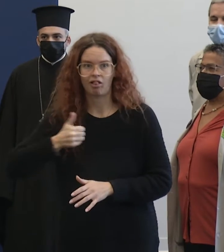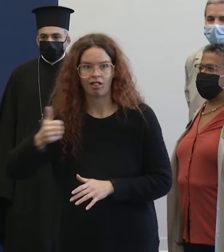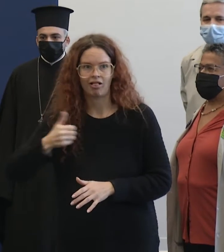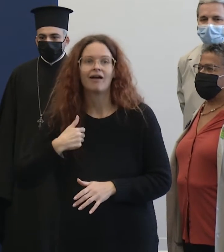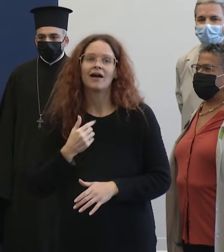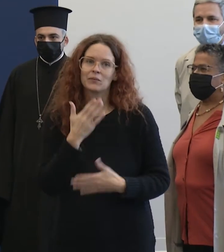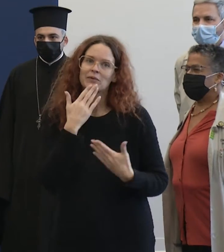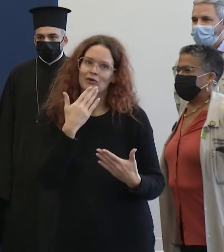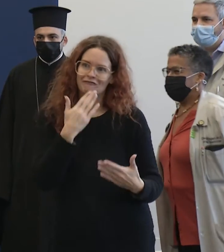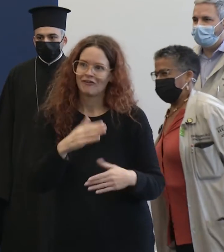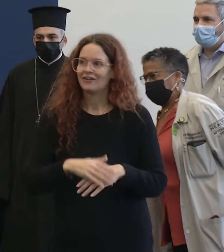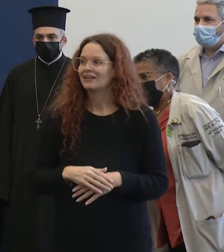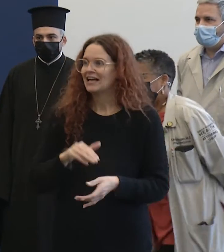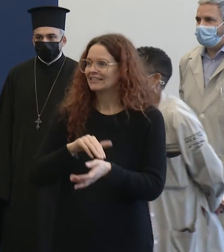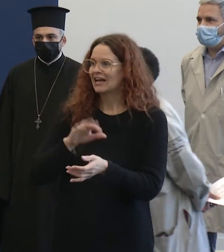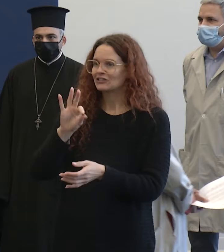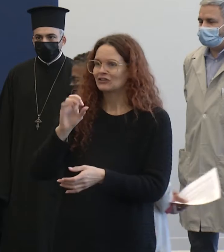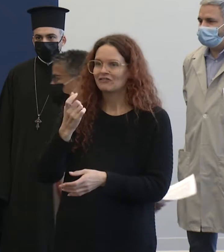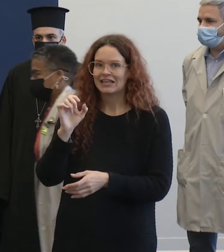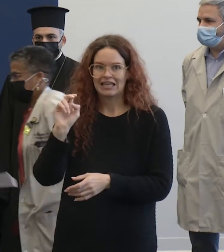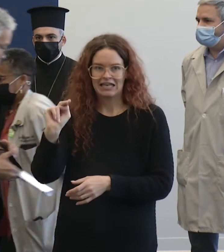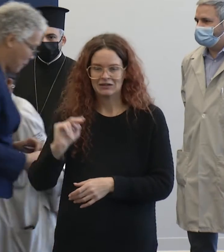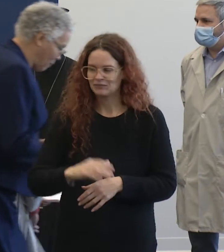very grateful. Dr. Fegan.